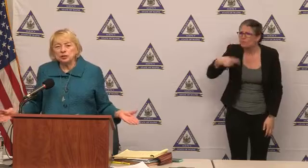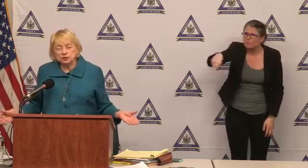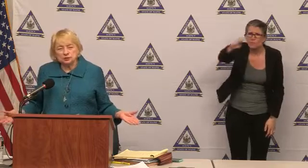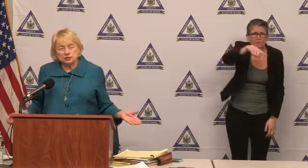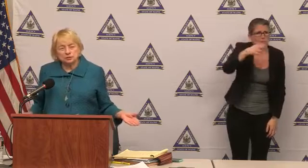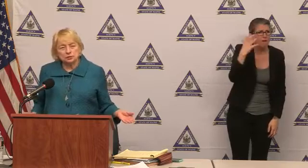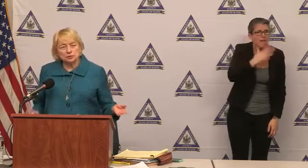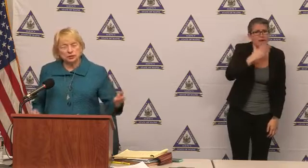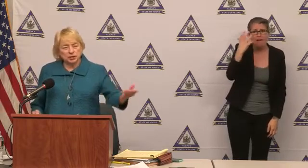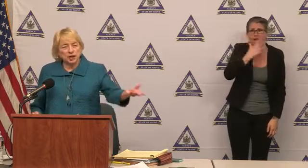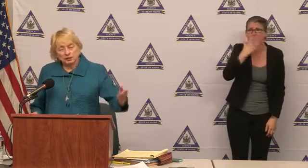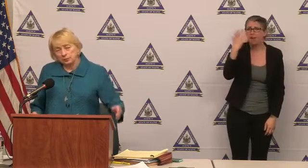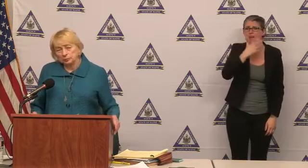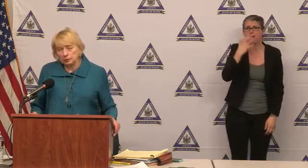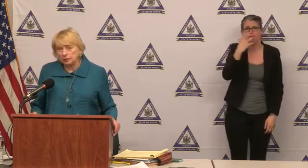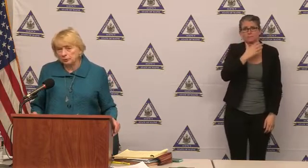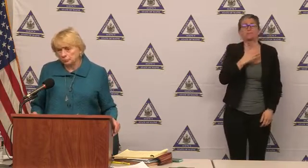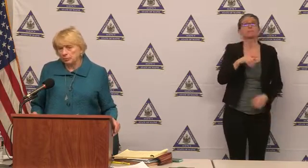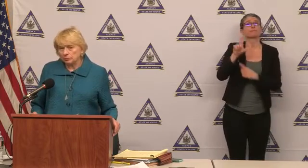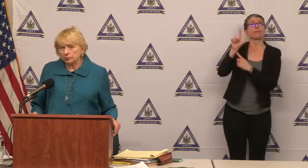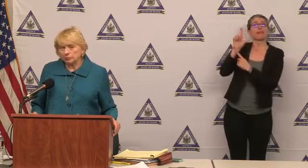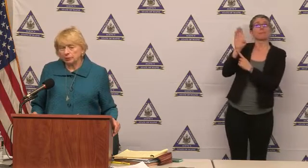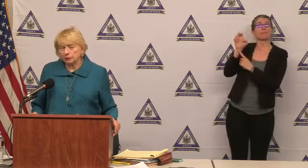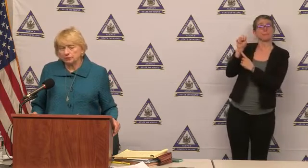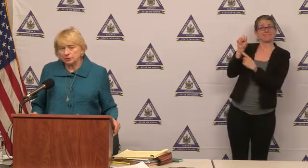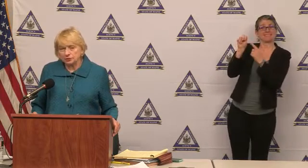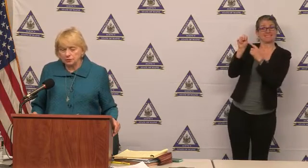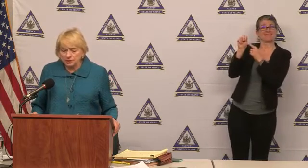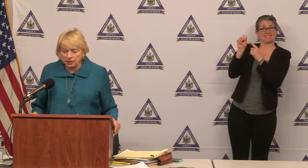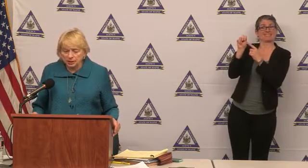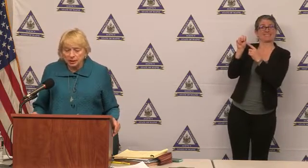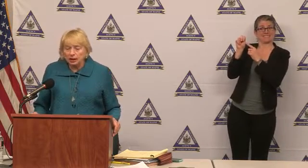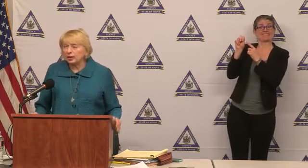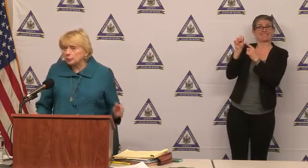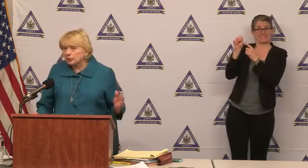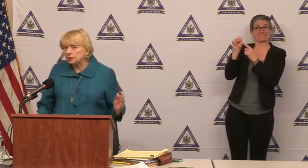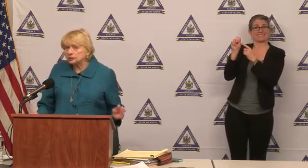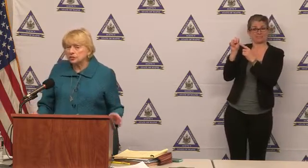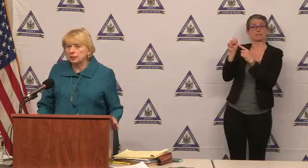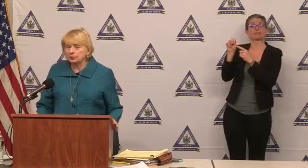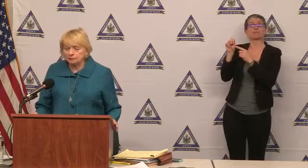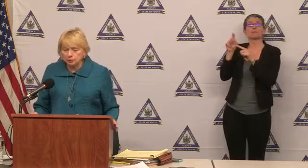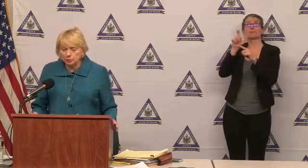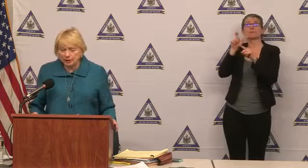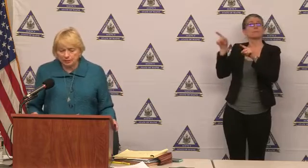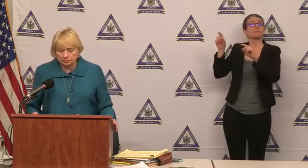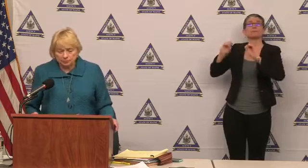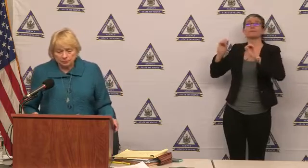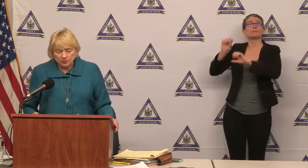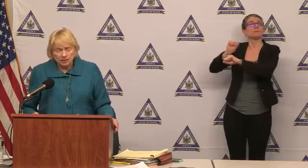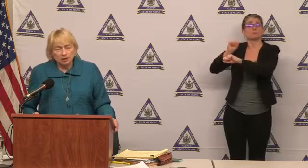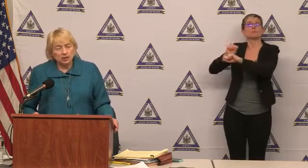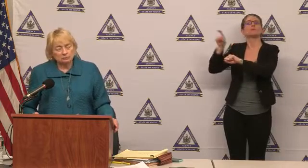Bean workers who are not employed in public-facing retail are helping the Good Shepherd Food Bank